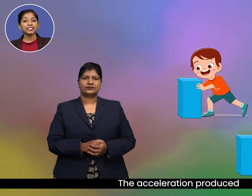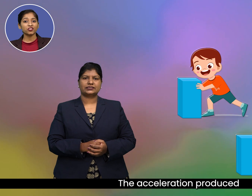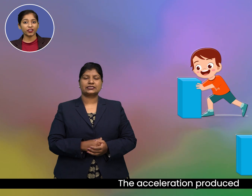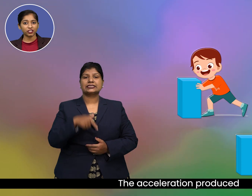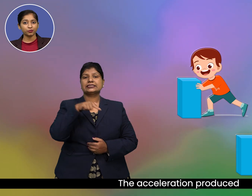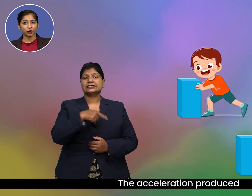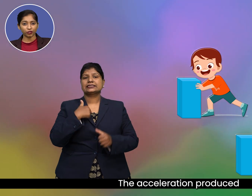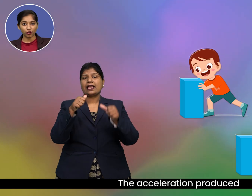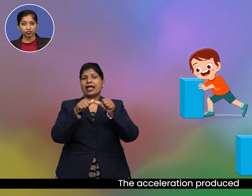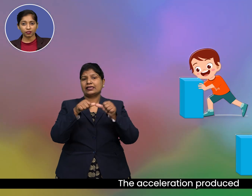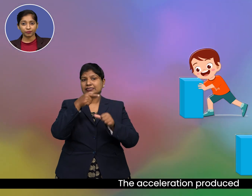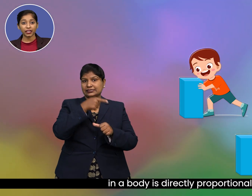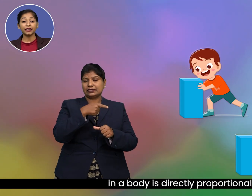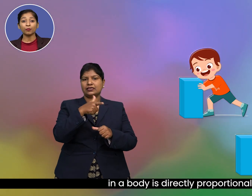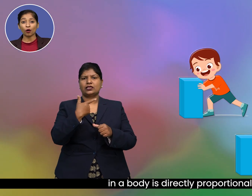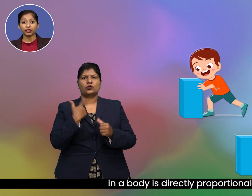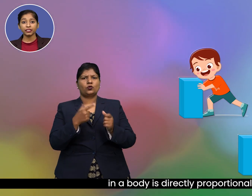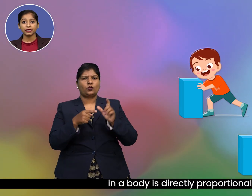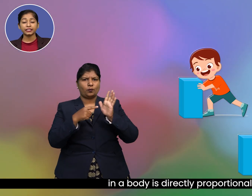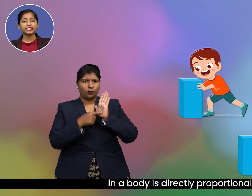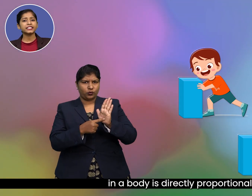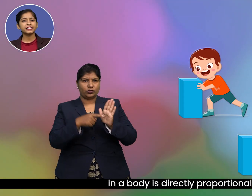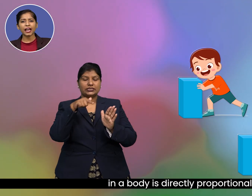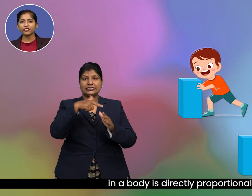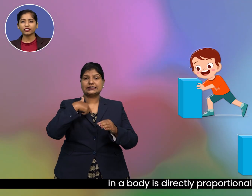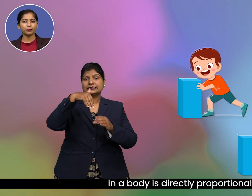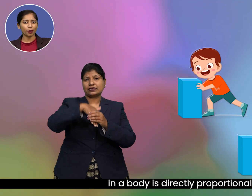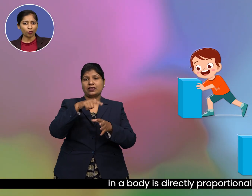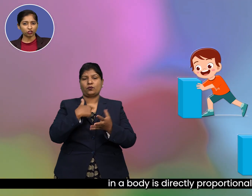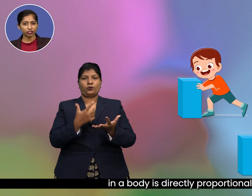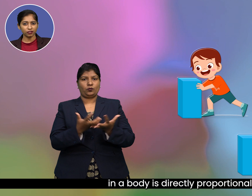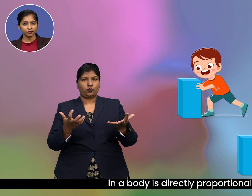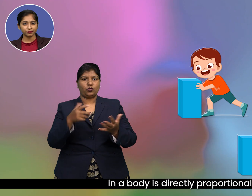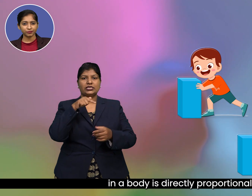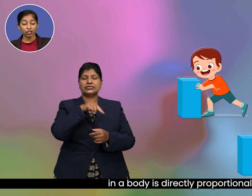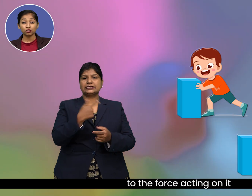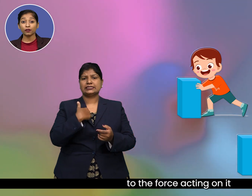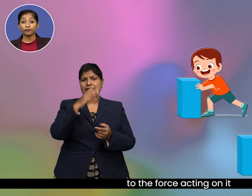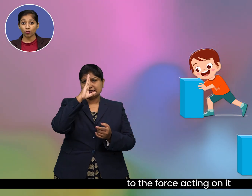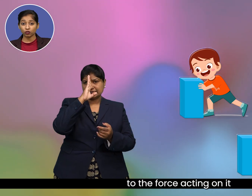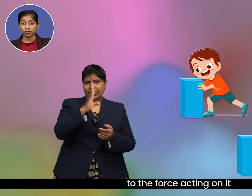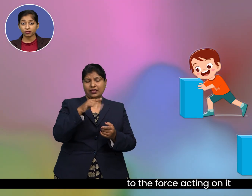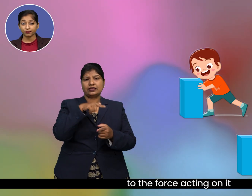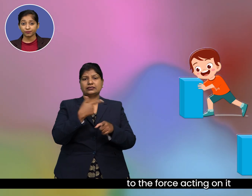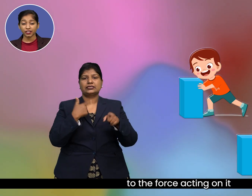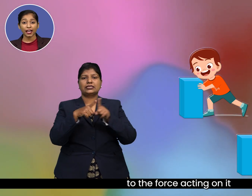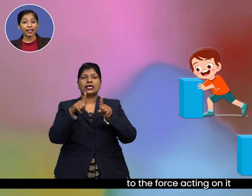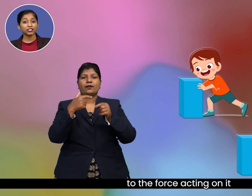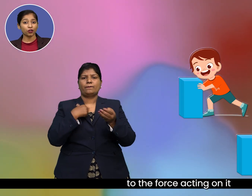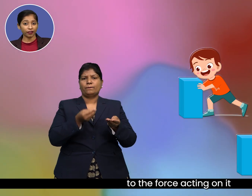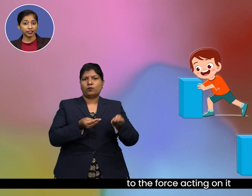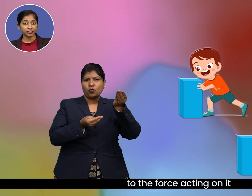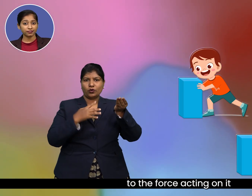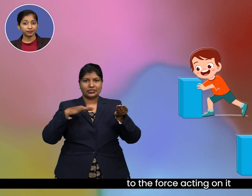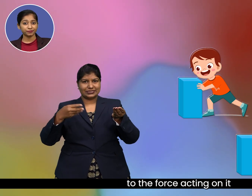The acceleration produced in a body is directly proportional to the force